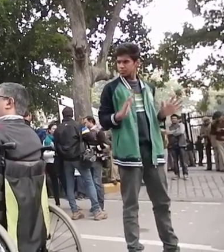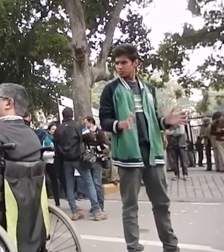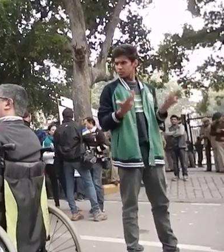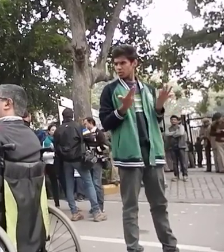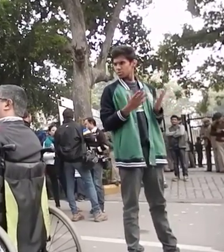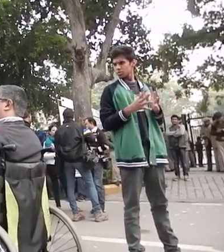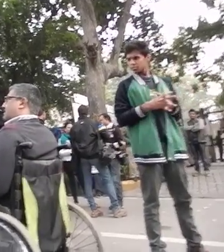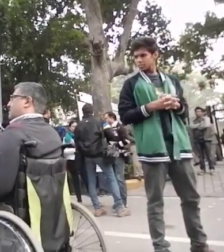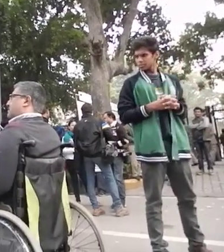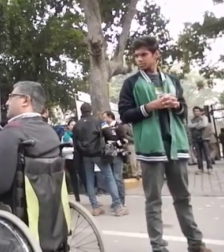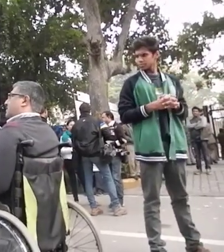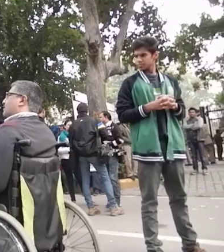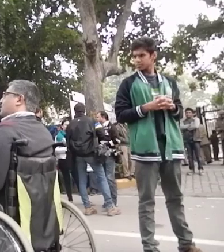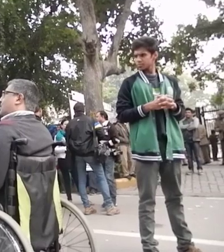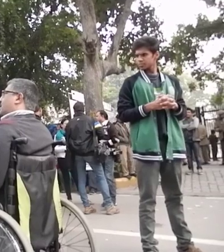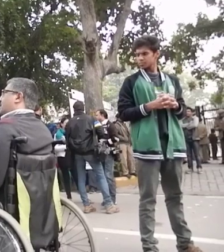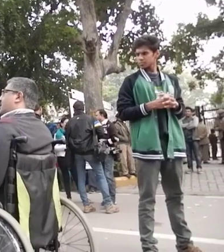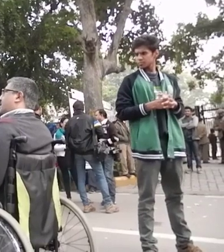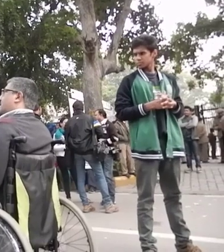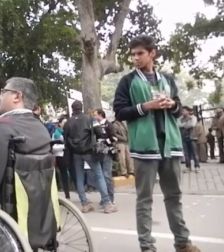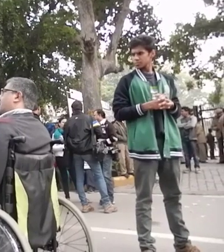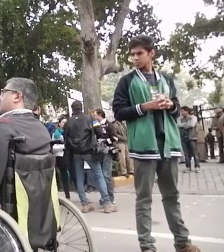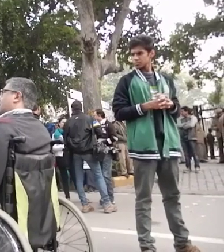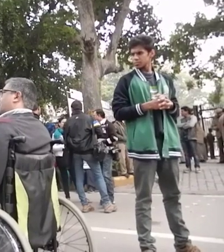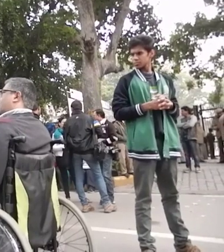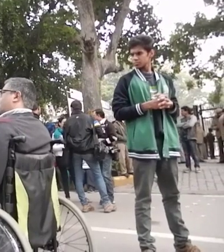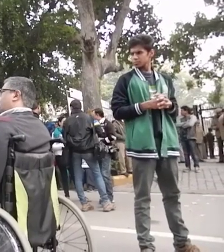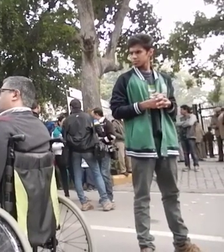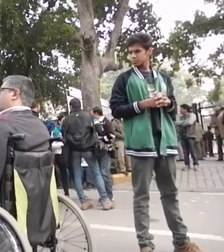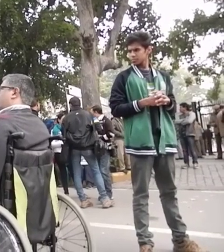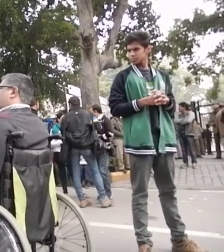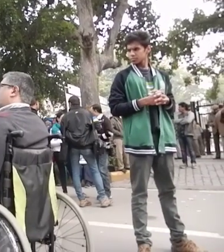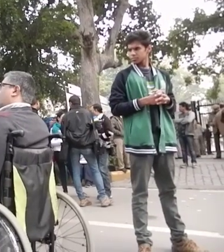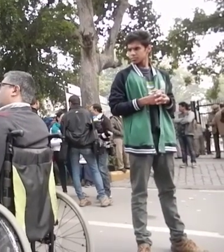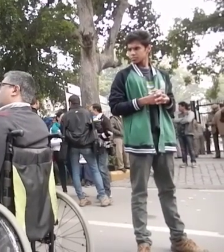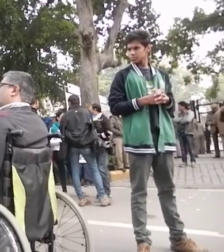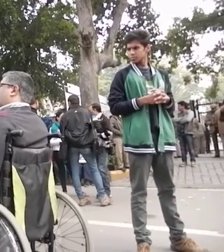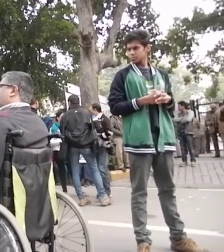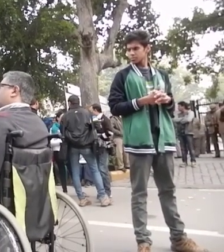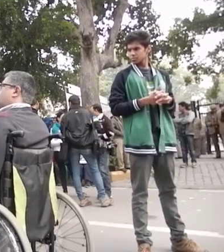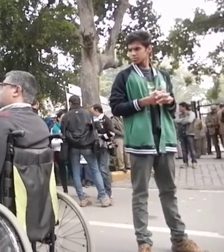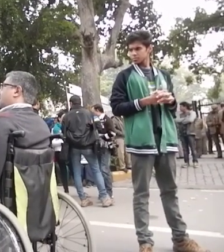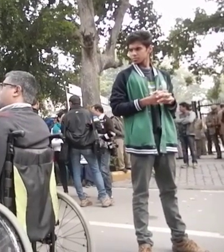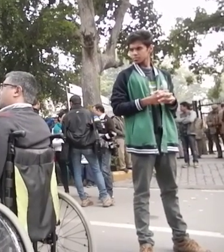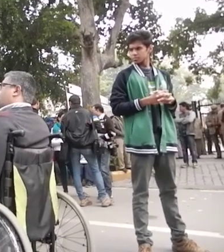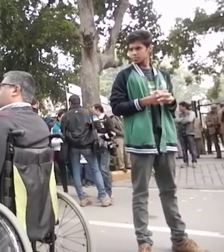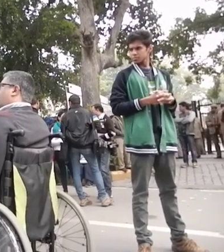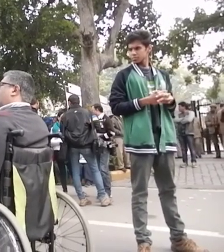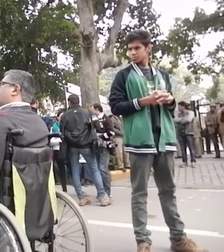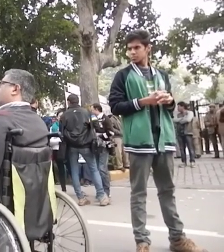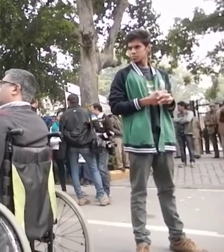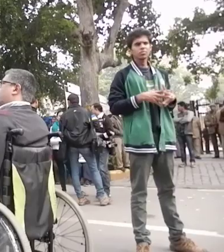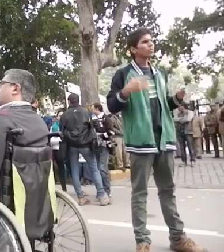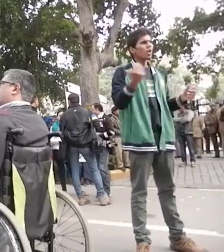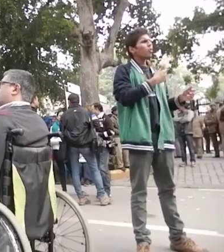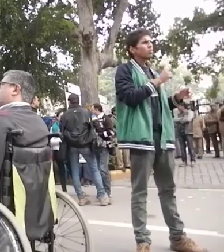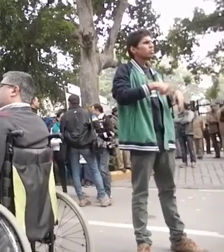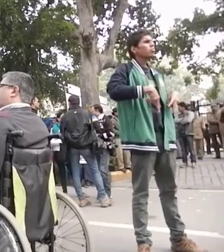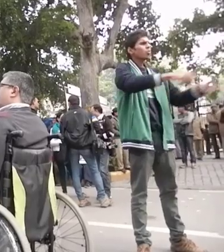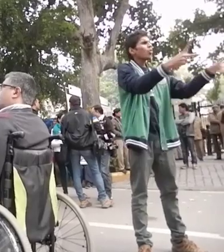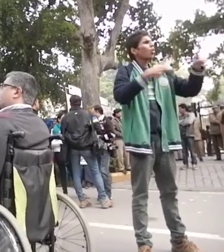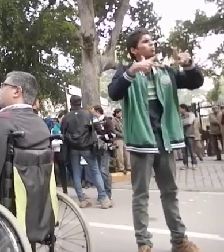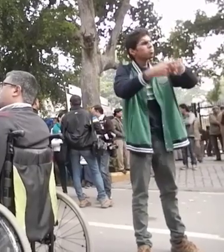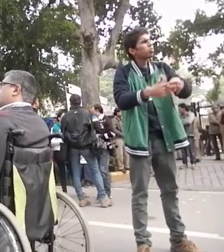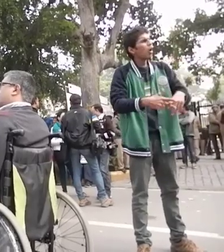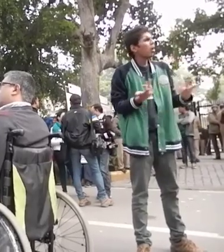bureaucrats of the information broadcasting industry who are creating a bit of a roadblock unnecessarily out of their own ignorance